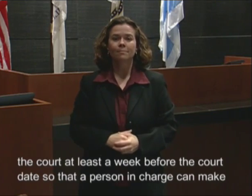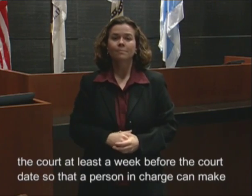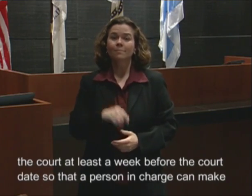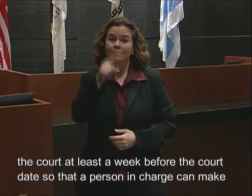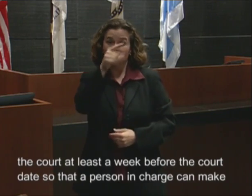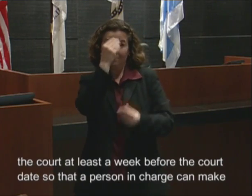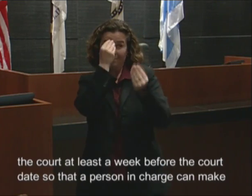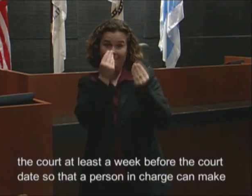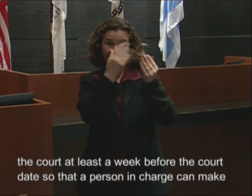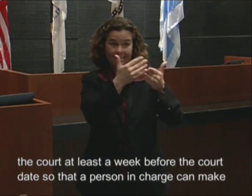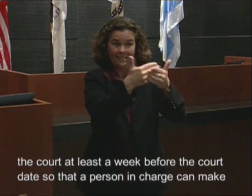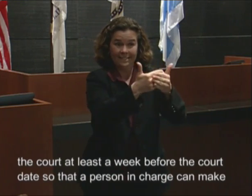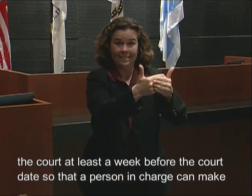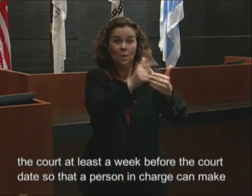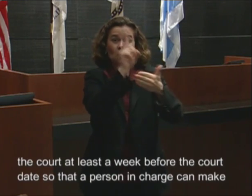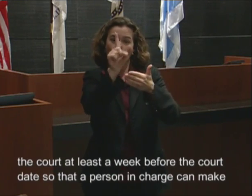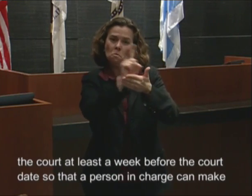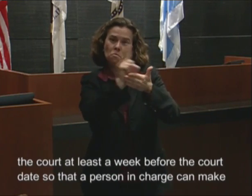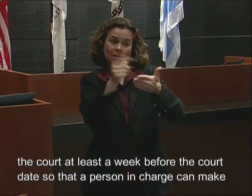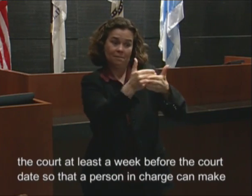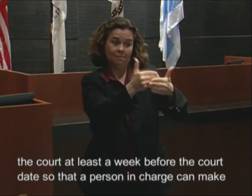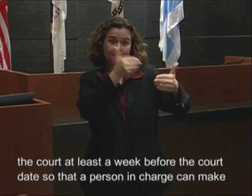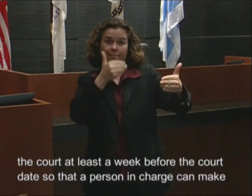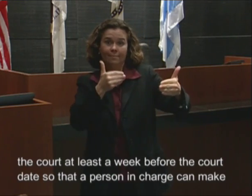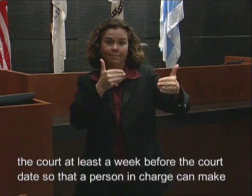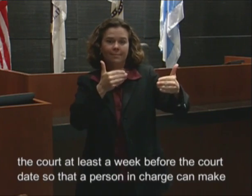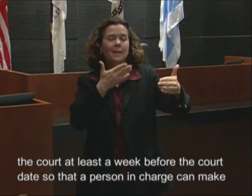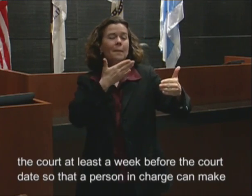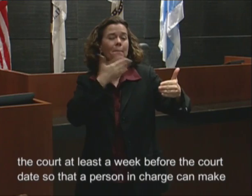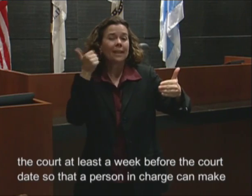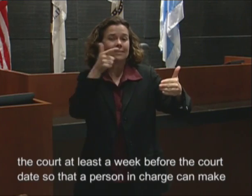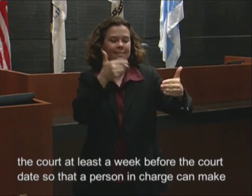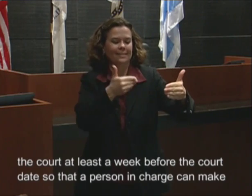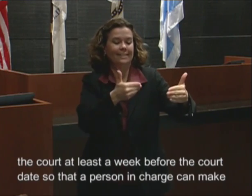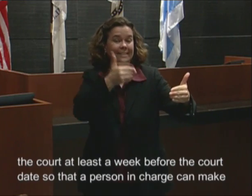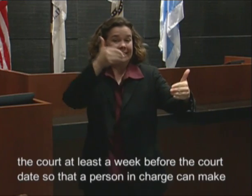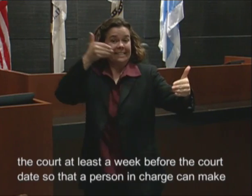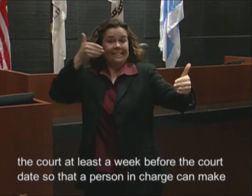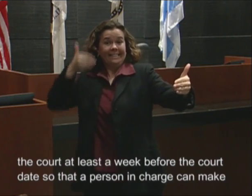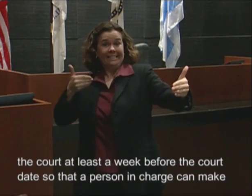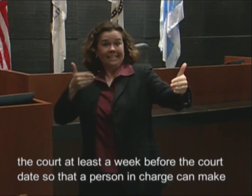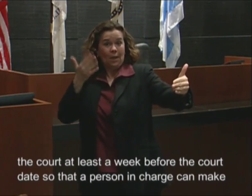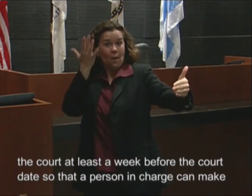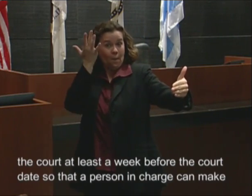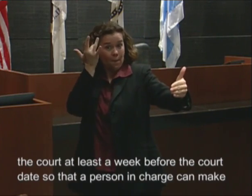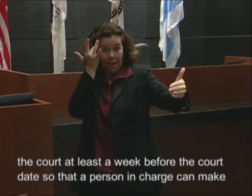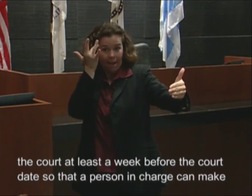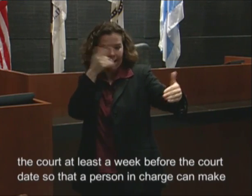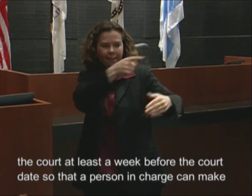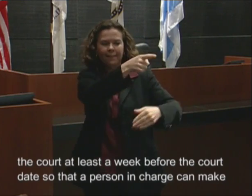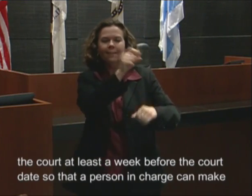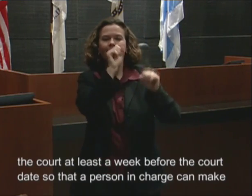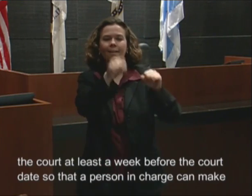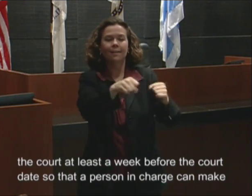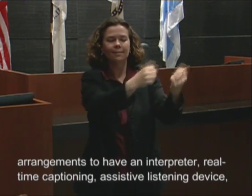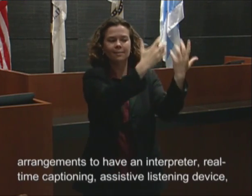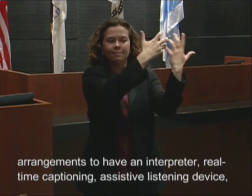It is best if you notify the court at least a week before the court date, so that a person in charge can make arrangements to have